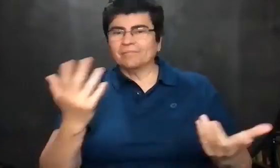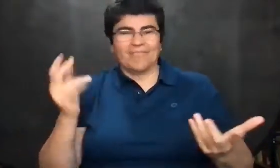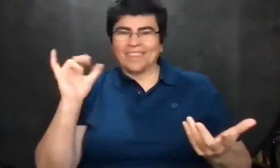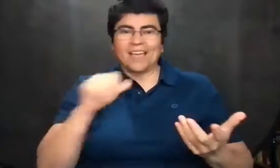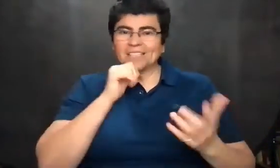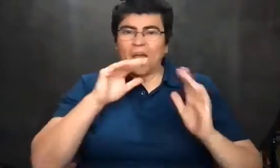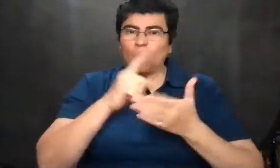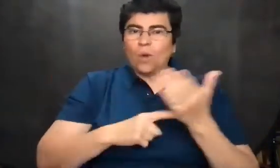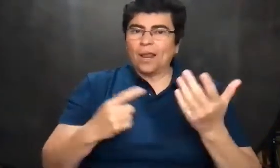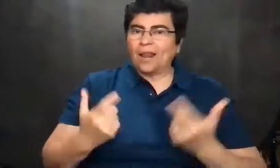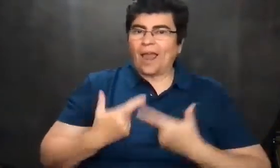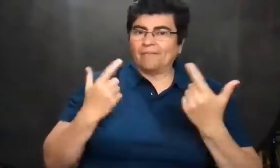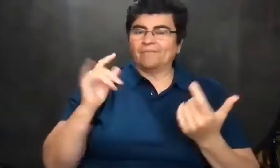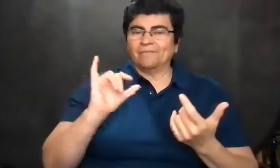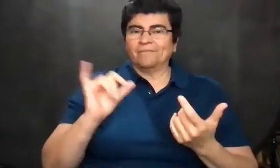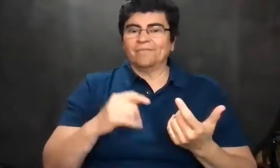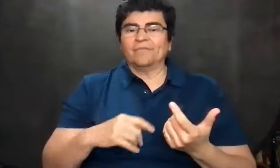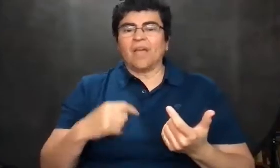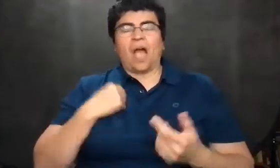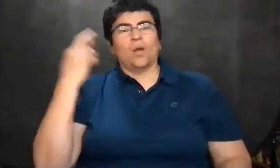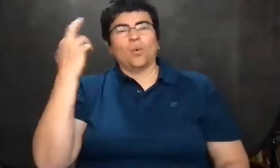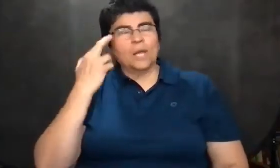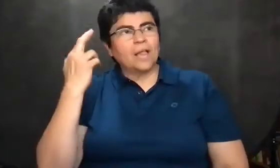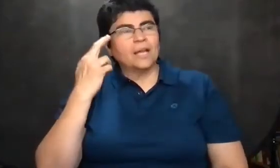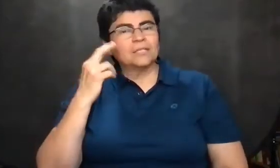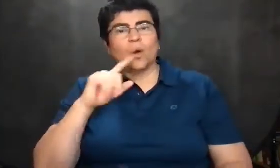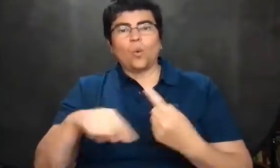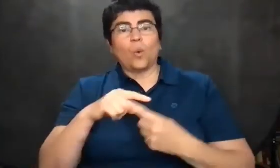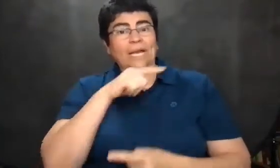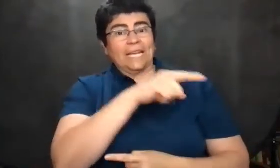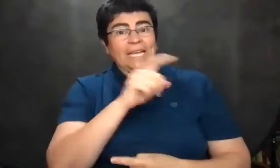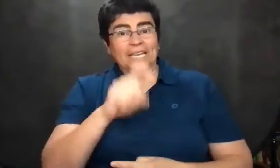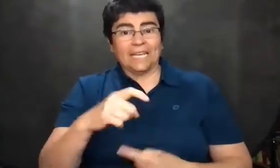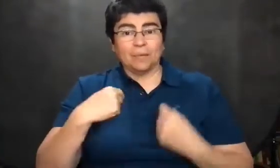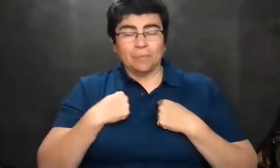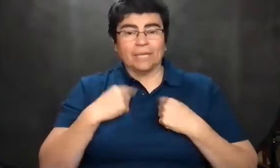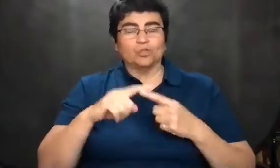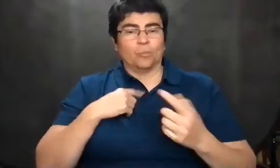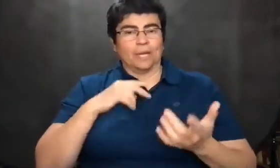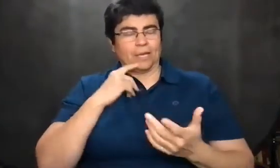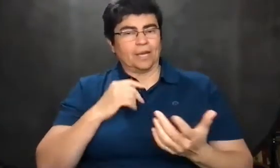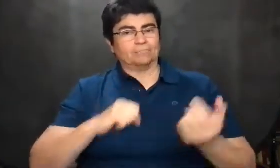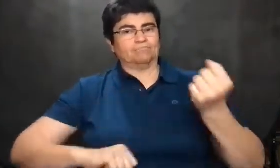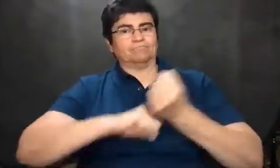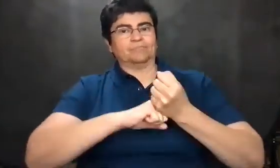all, but I realized that when he needed me to be a stand-up wife, I didn't know how to be